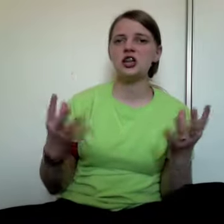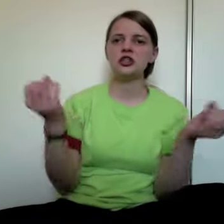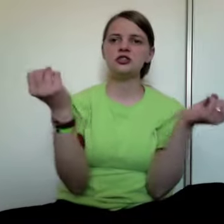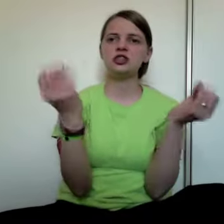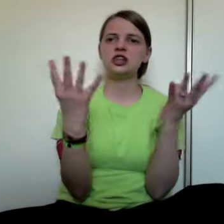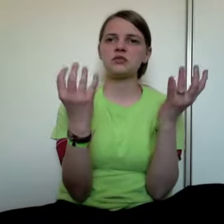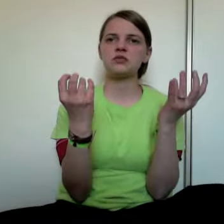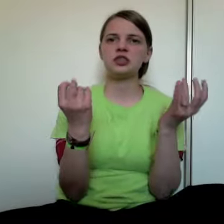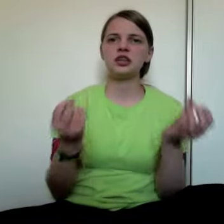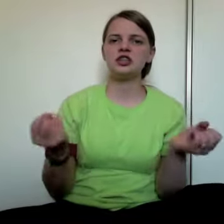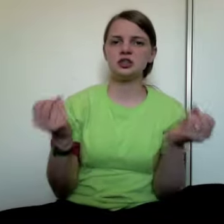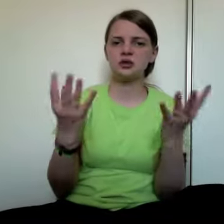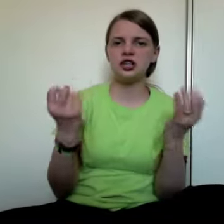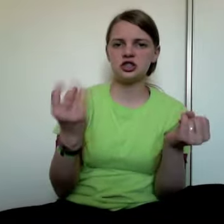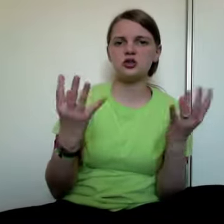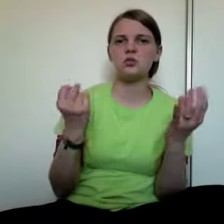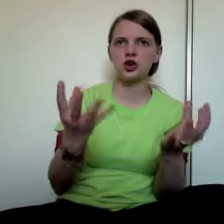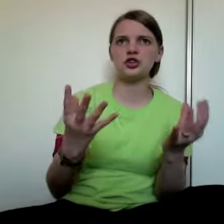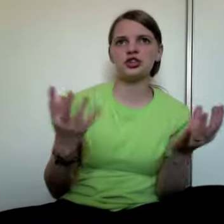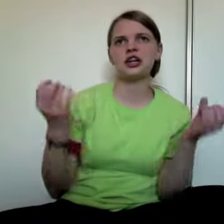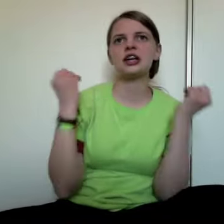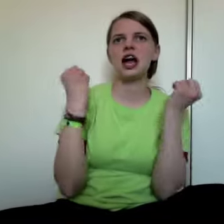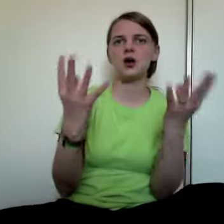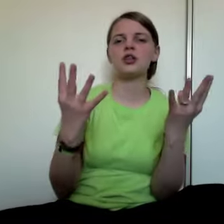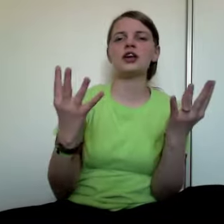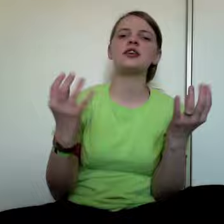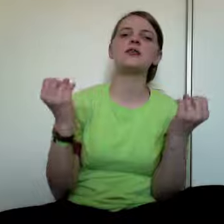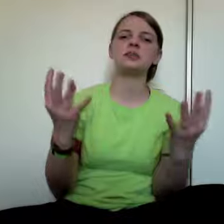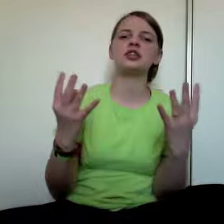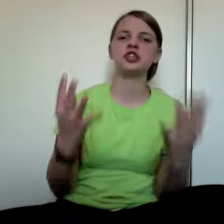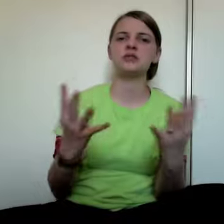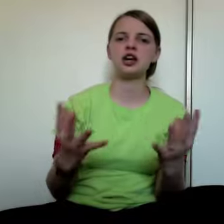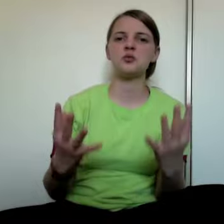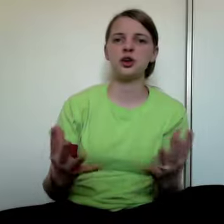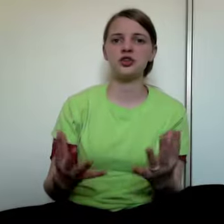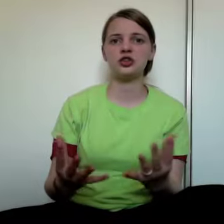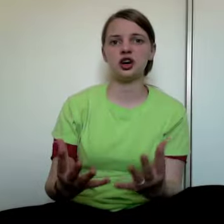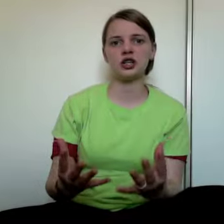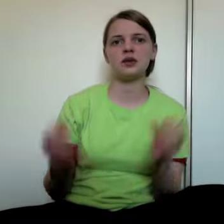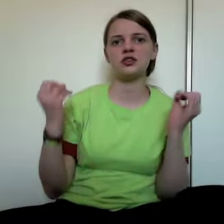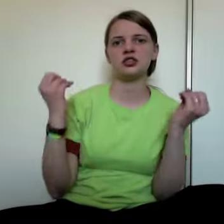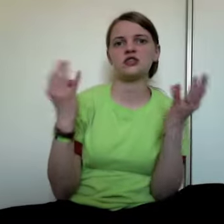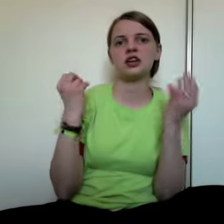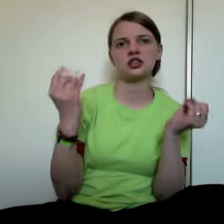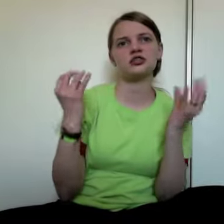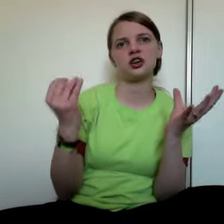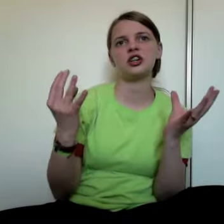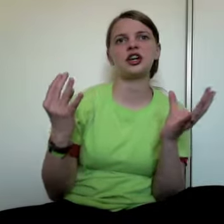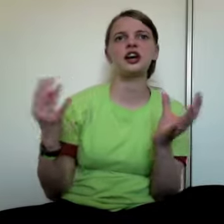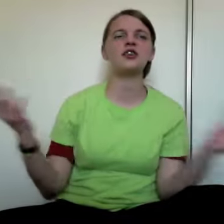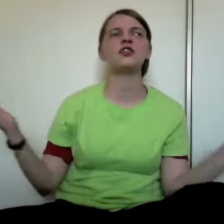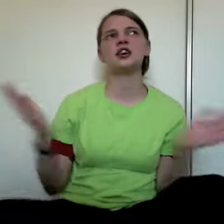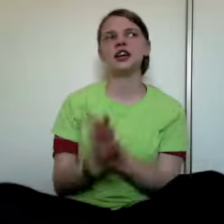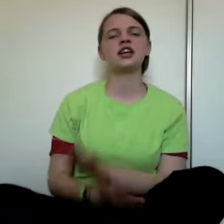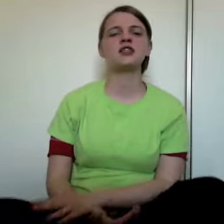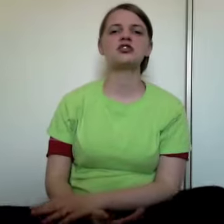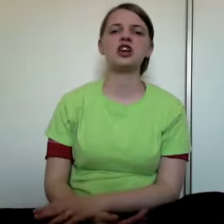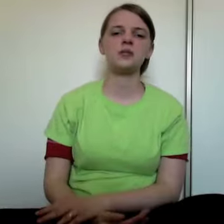these are like, it symbolizes their words, like, out there. But it doesn't matter what they're talking about. It's just the fact that they're talking. I don't know. Can't really describe it.